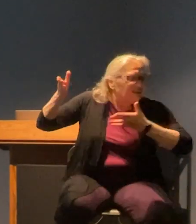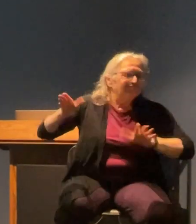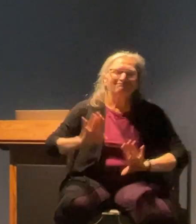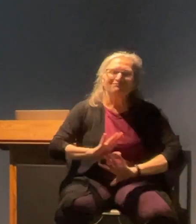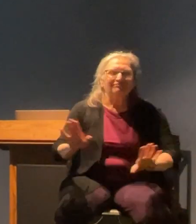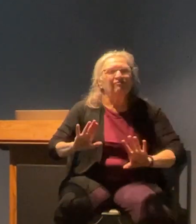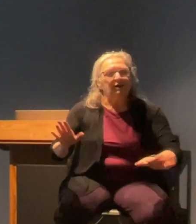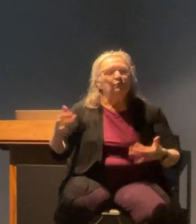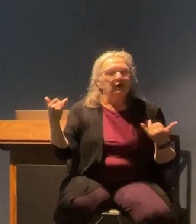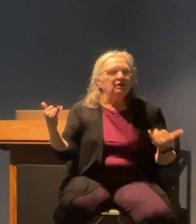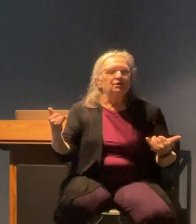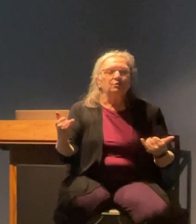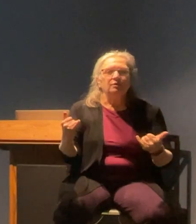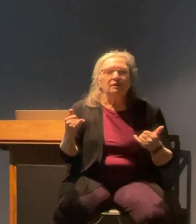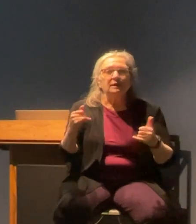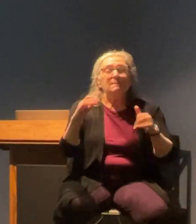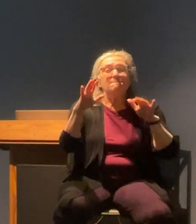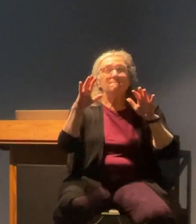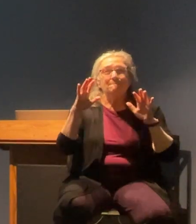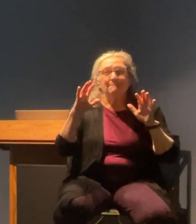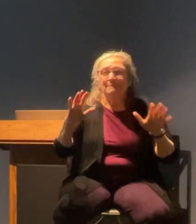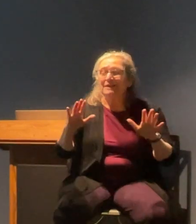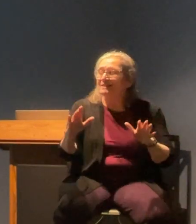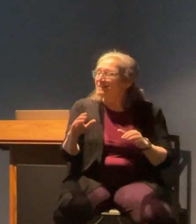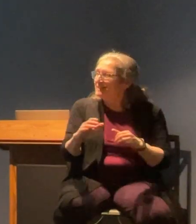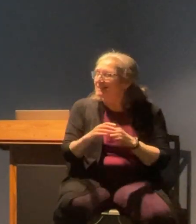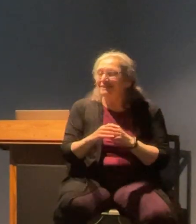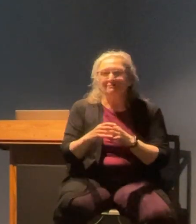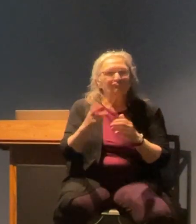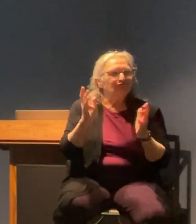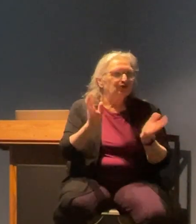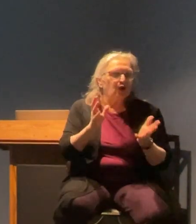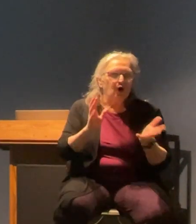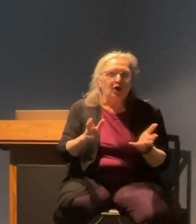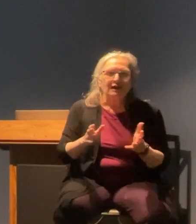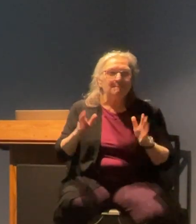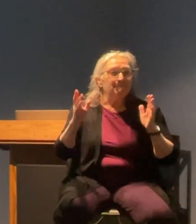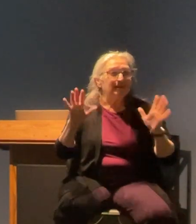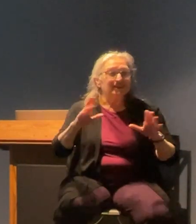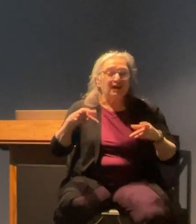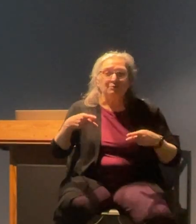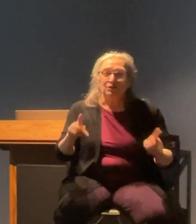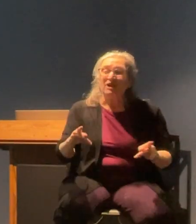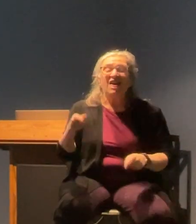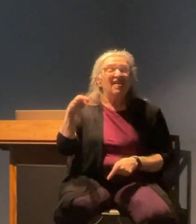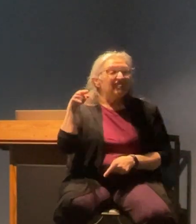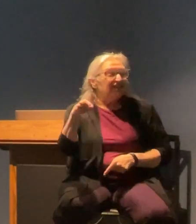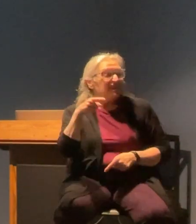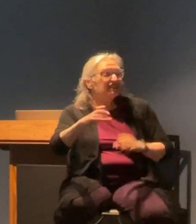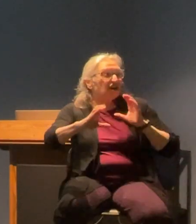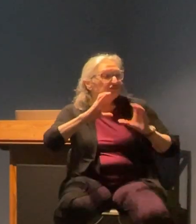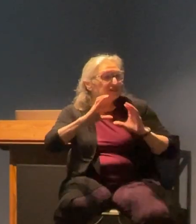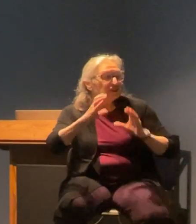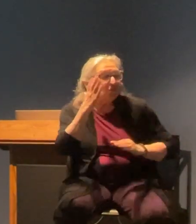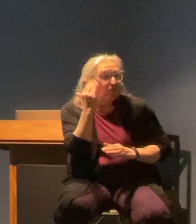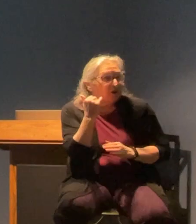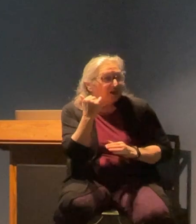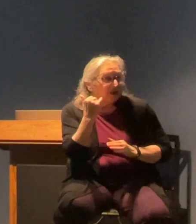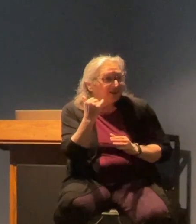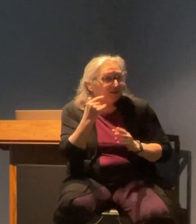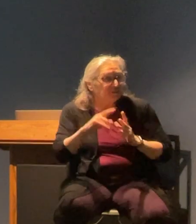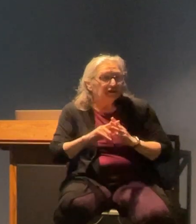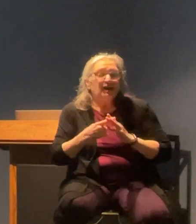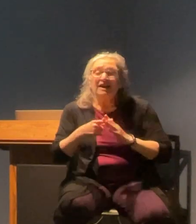an amazing opportunity, and I'm going to preface it with the fact that this conversation stemmed from an event,